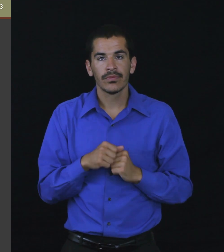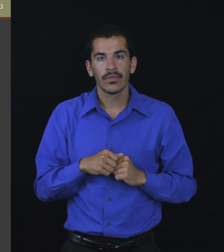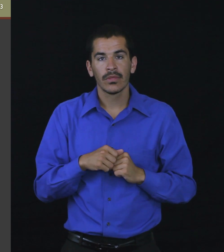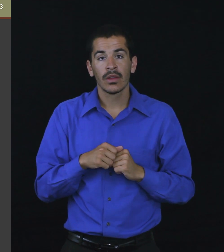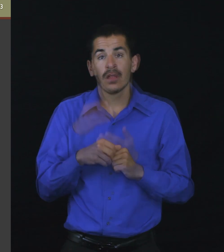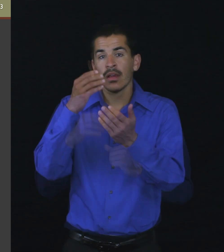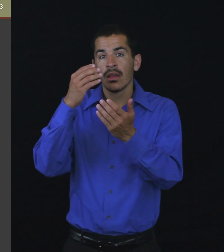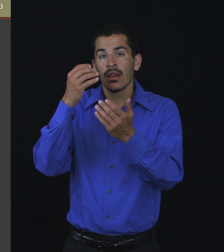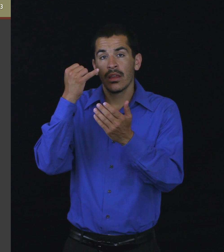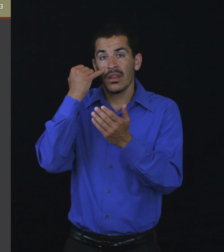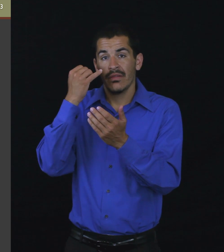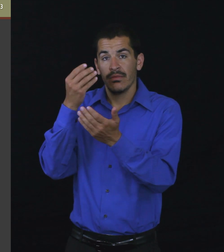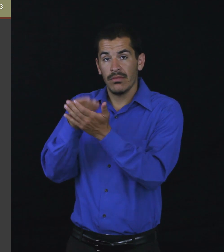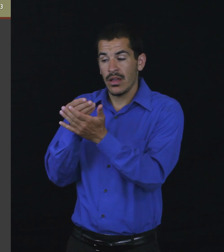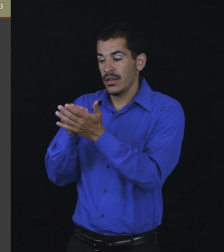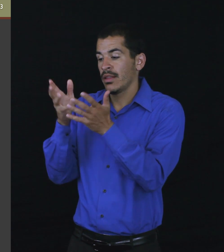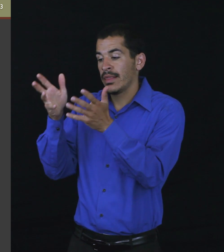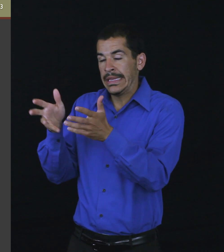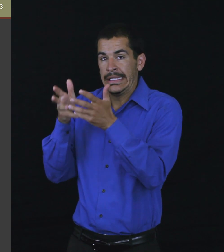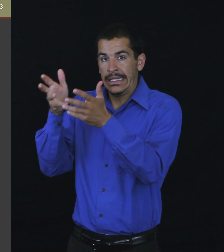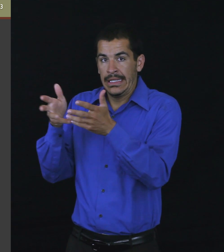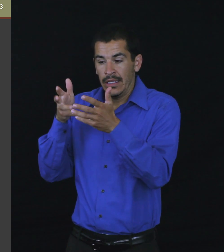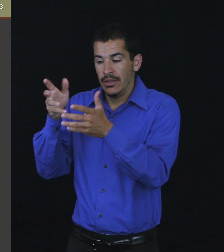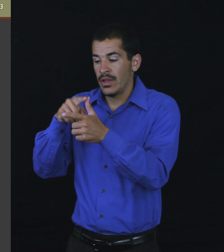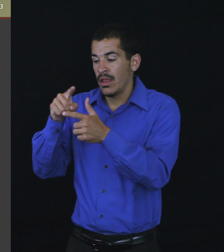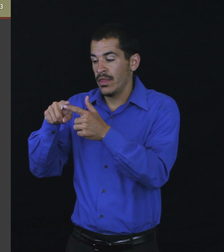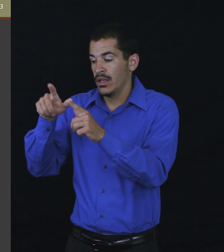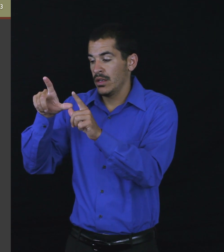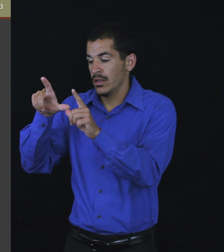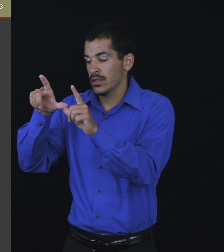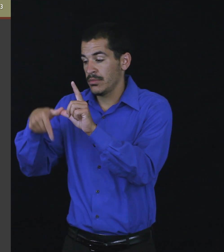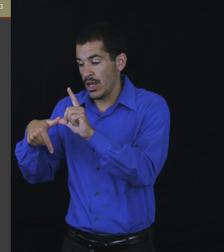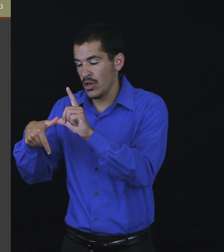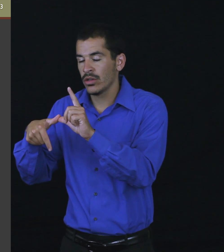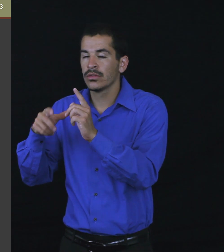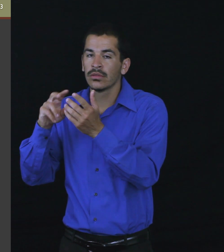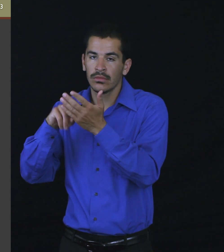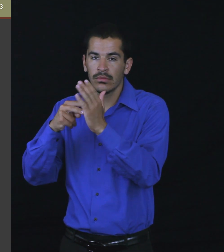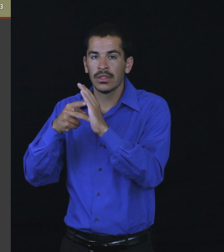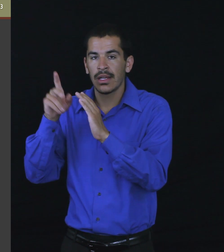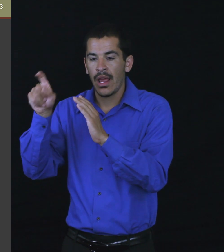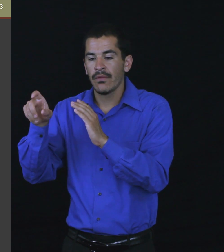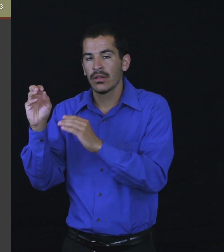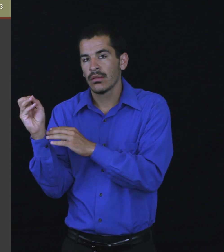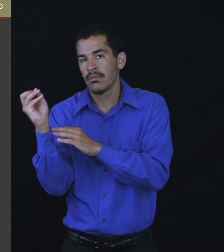Funds not used before expiration dates have to be returned to the state.